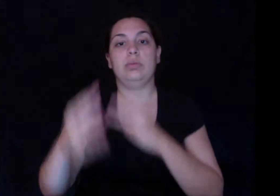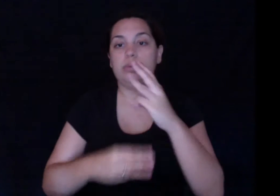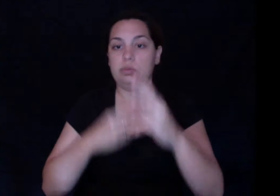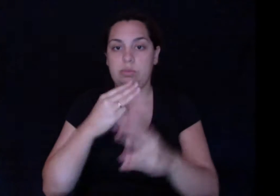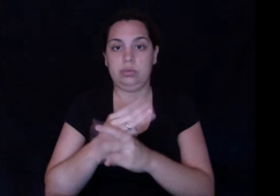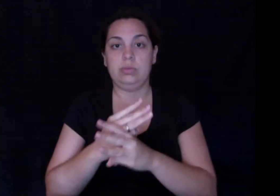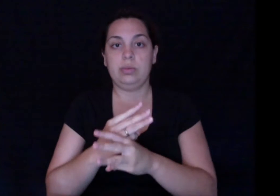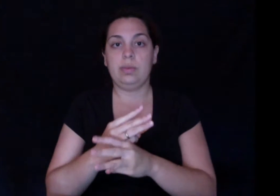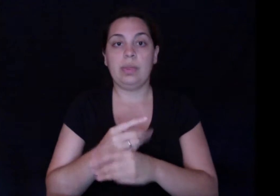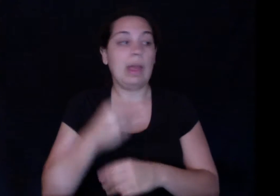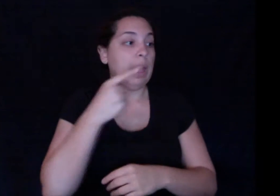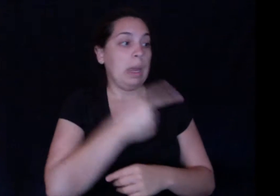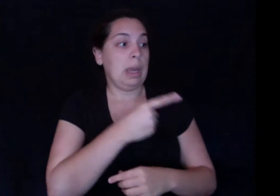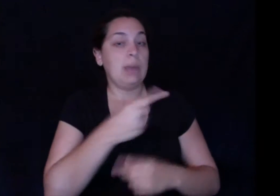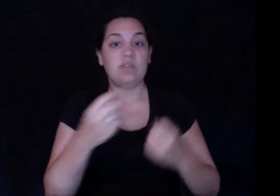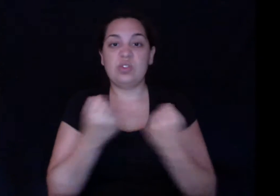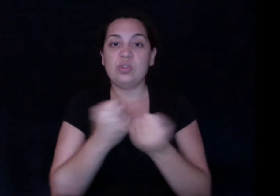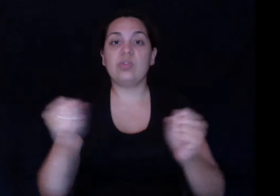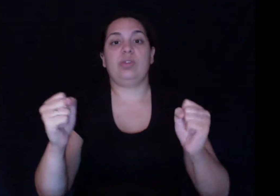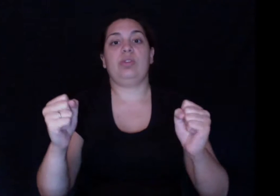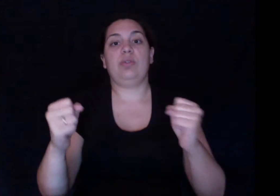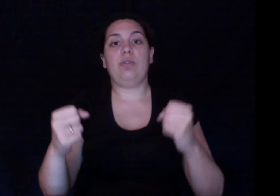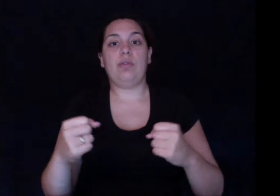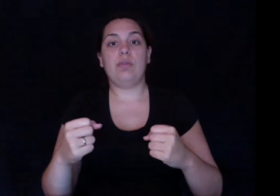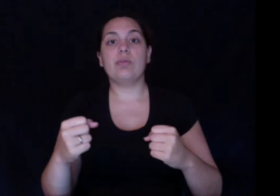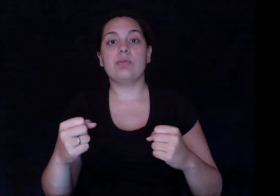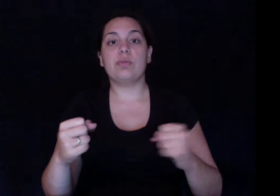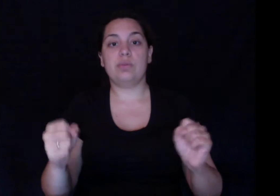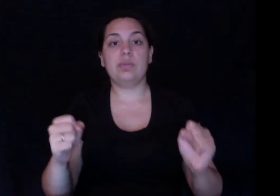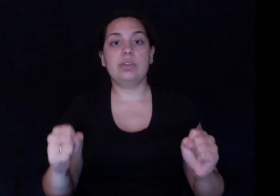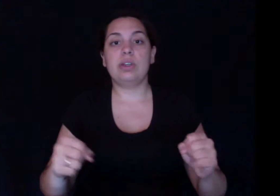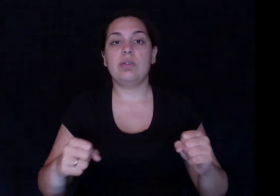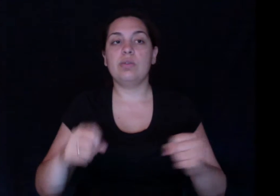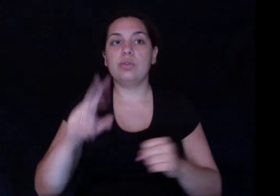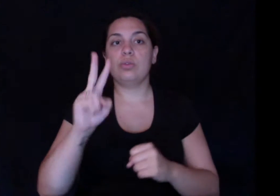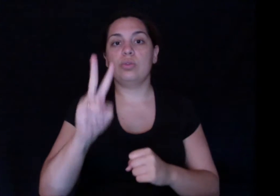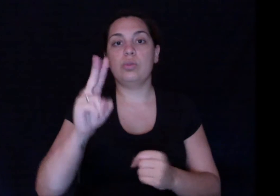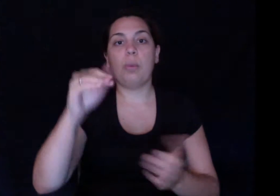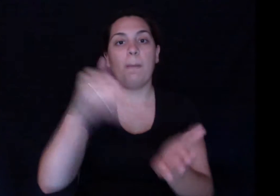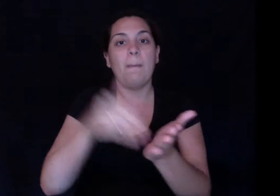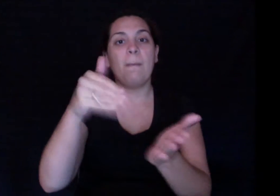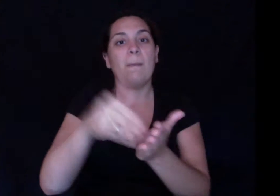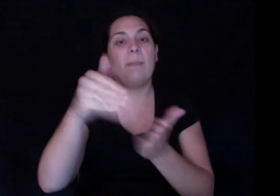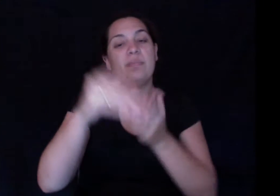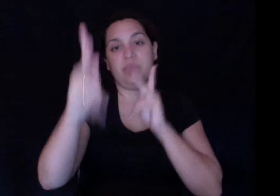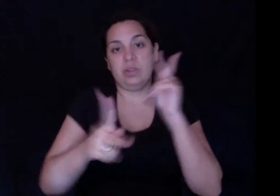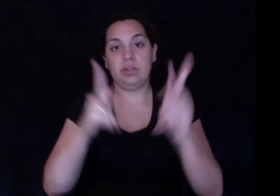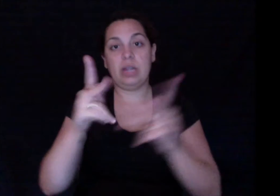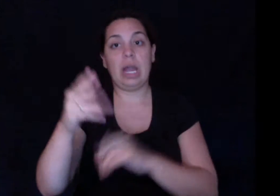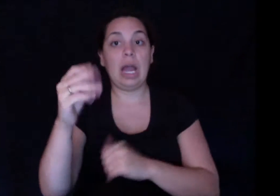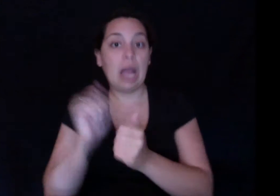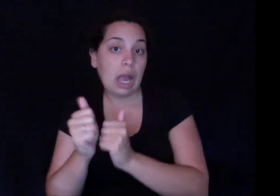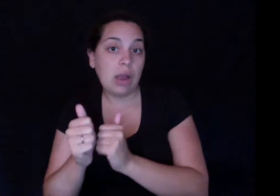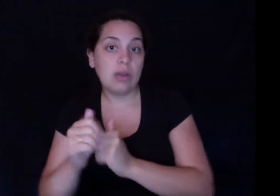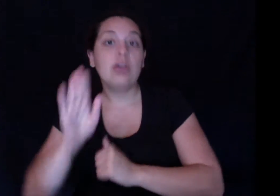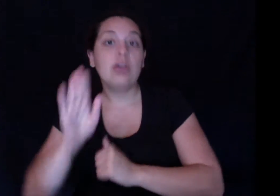countries. James has made over 1,000 blood donations, and his blood has been used to save the lives of over 2 million people, according to the